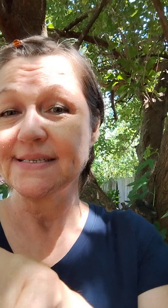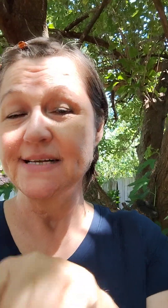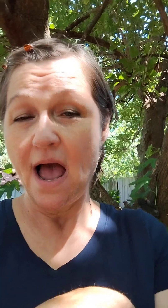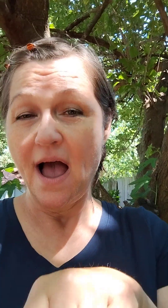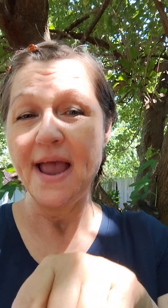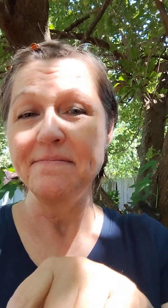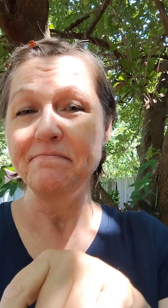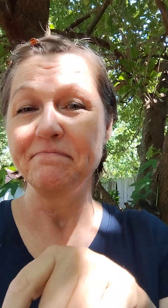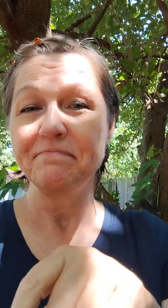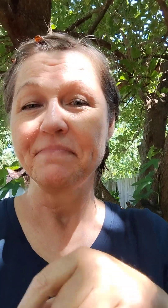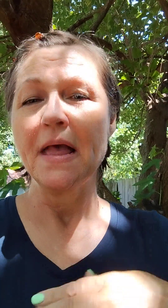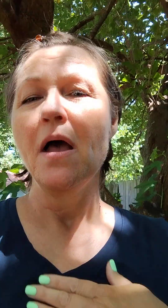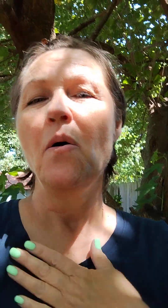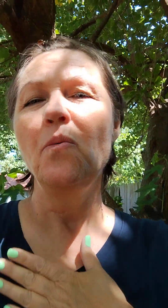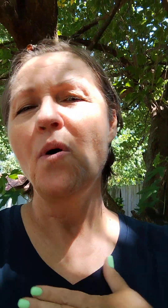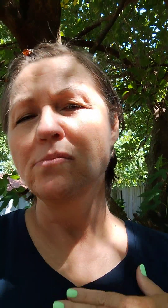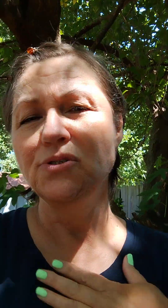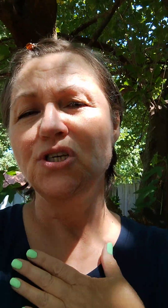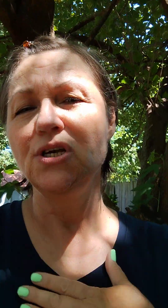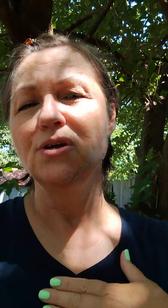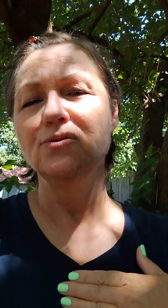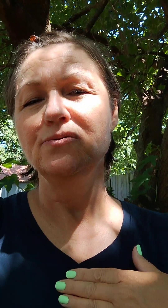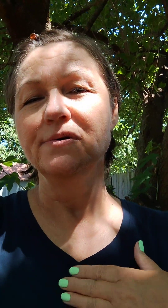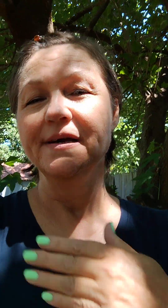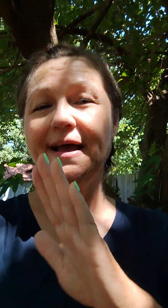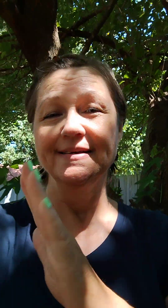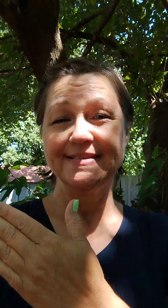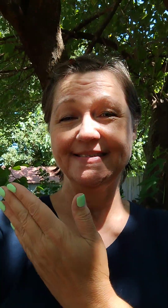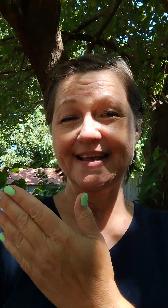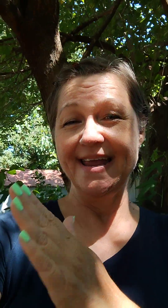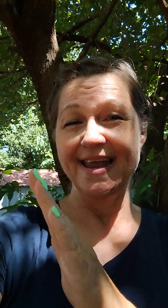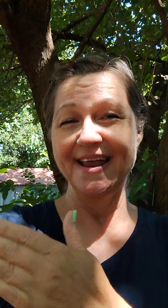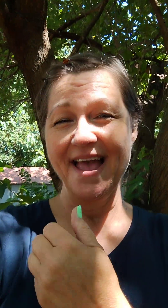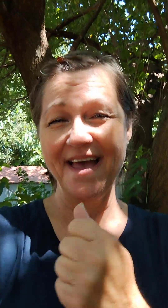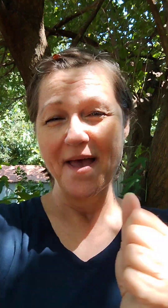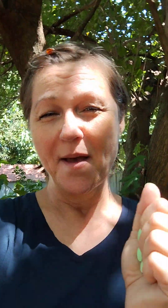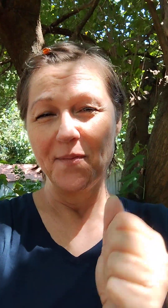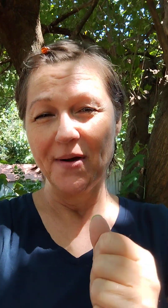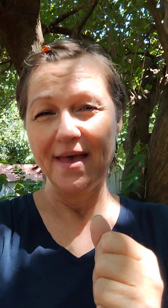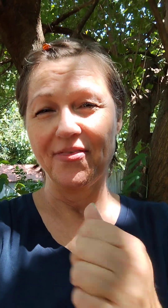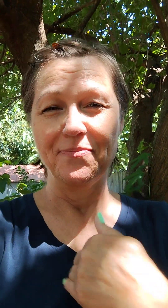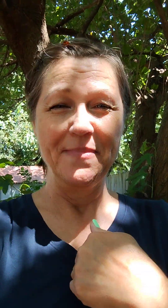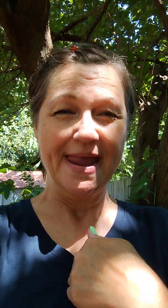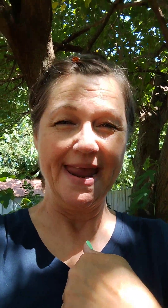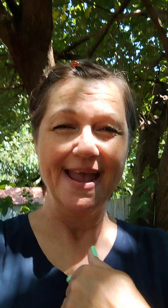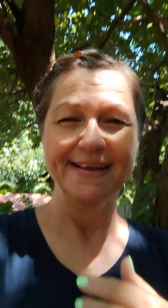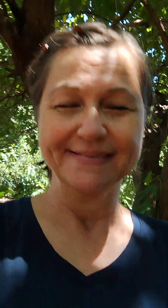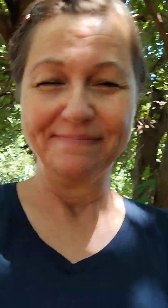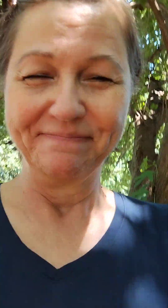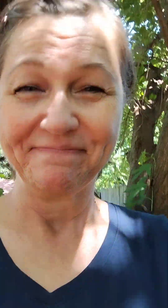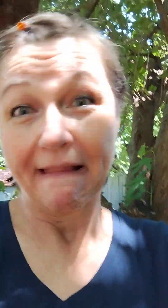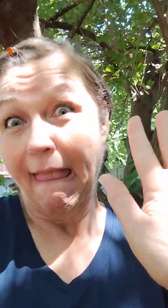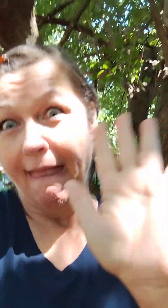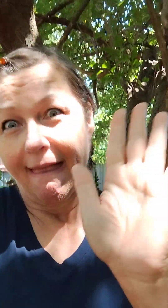Next time, won't you sing with me?